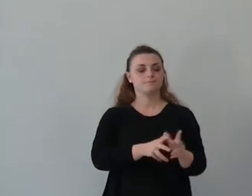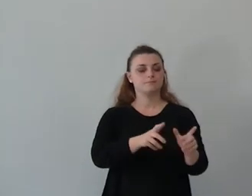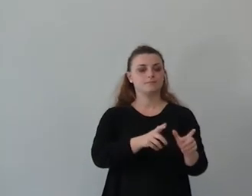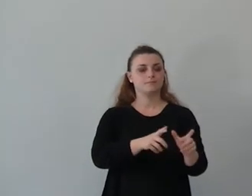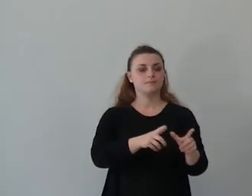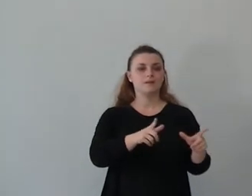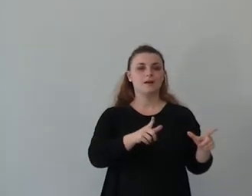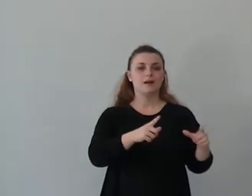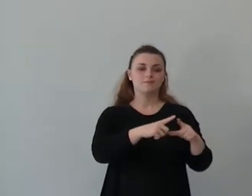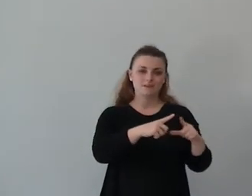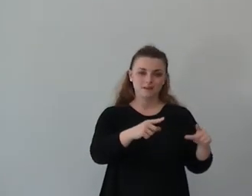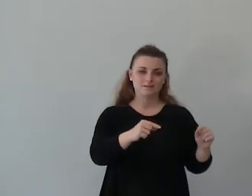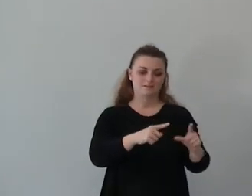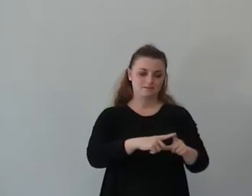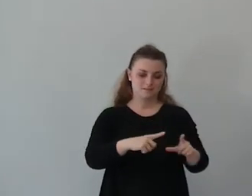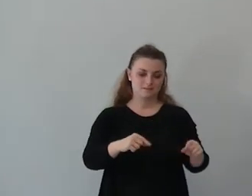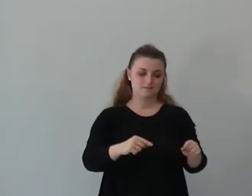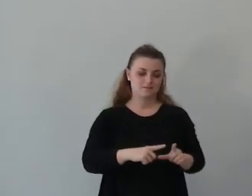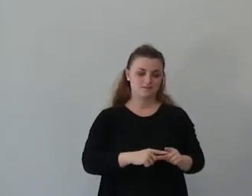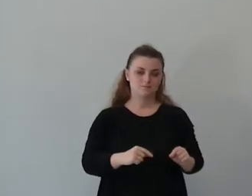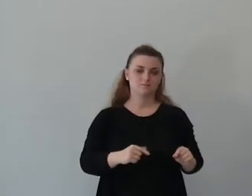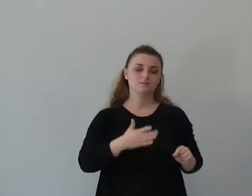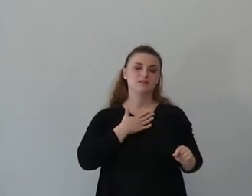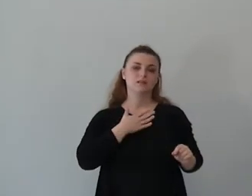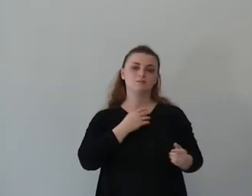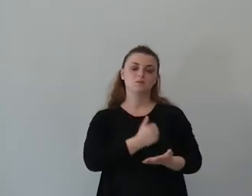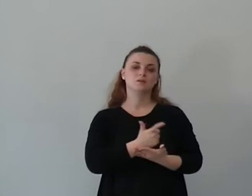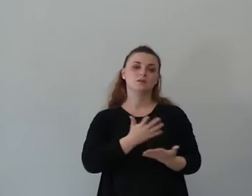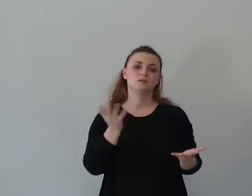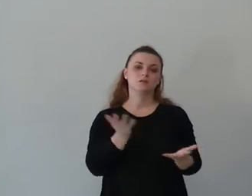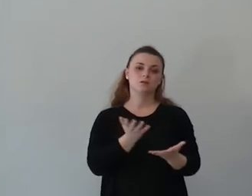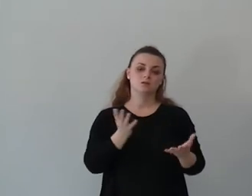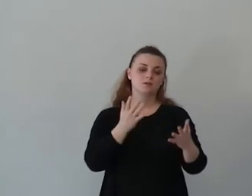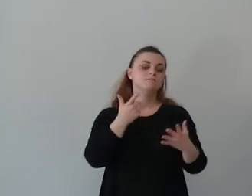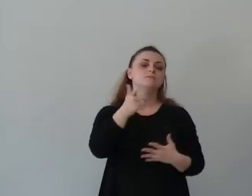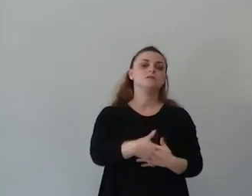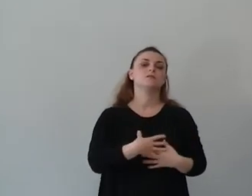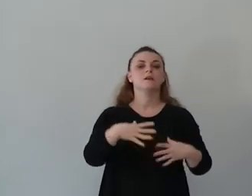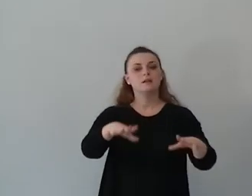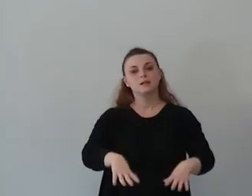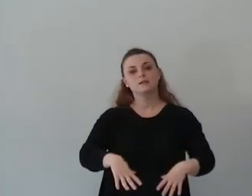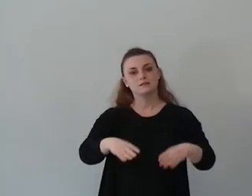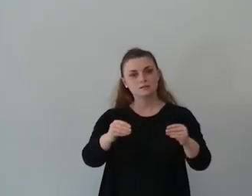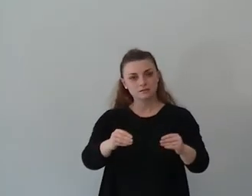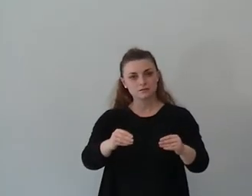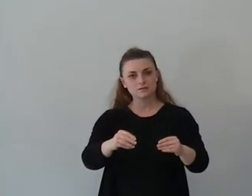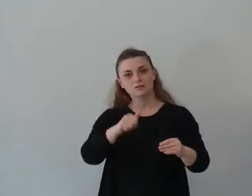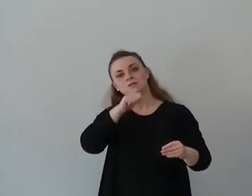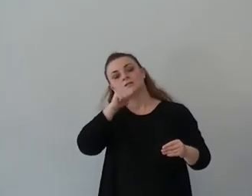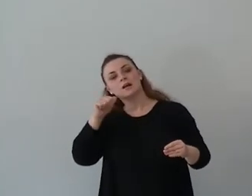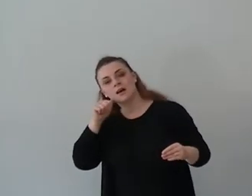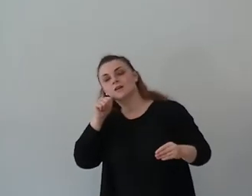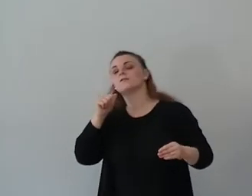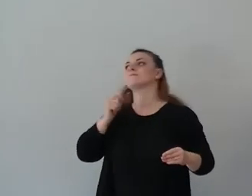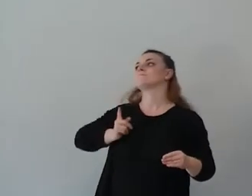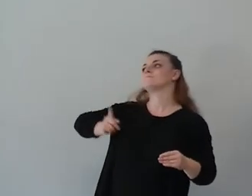starts with the fact that you gotta have a relationship with Jesus Christ. Comincia con il fatto che bisogna per prima avere una relazione con Gesù Cristo.